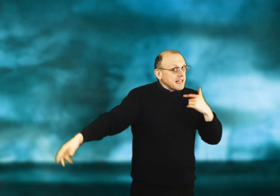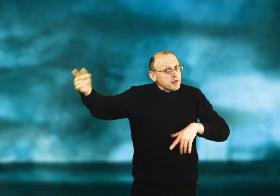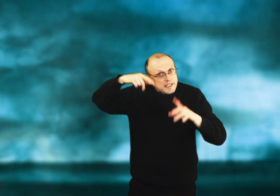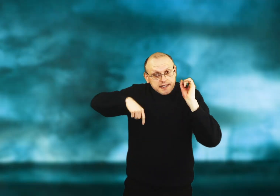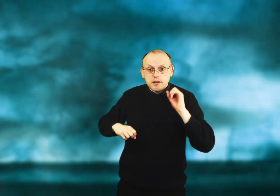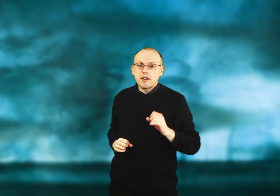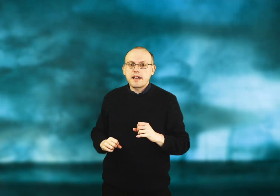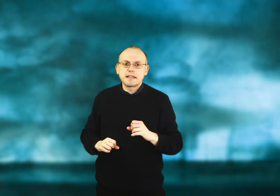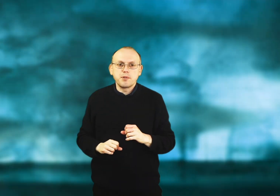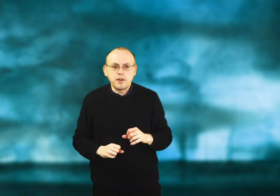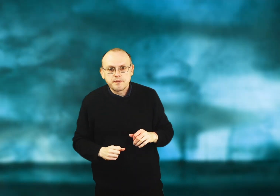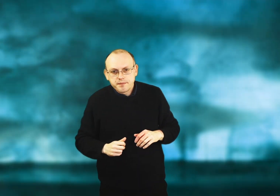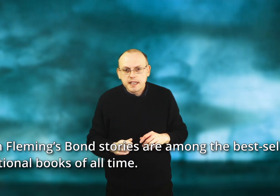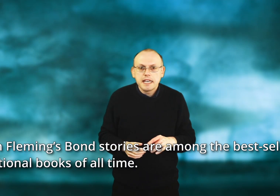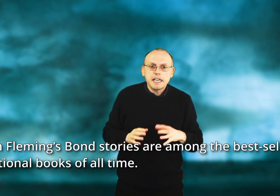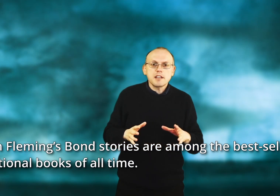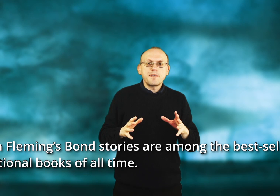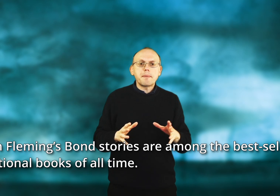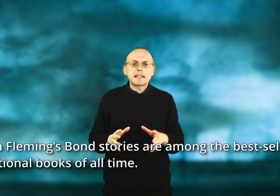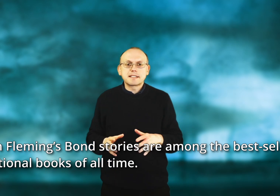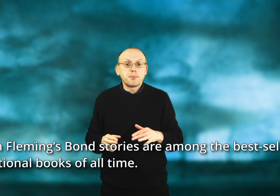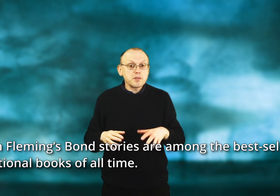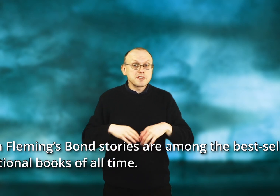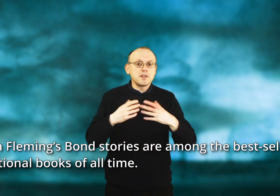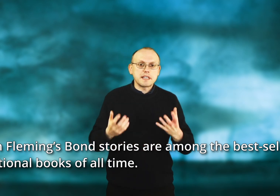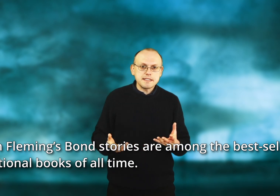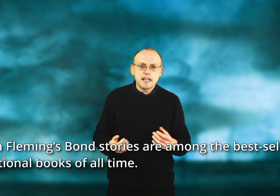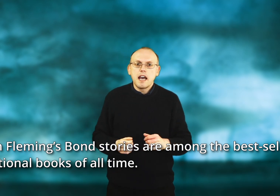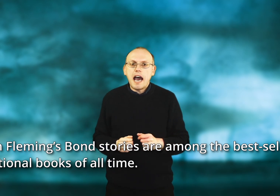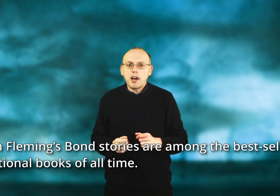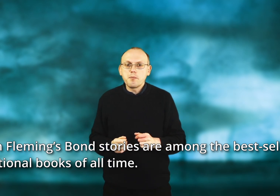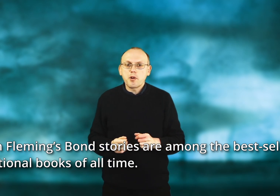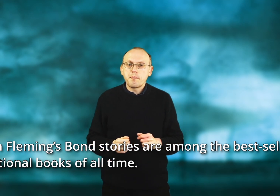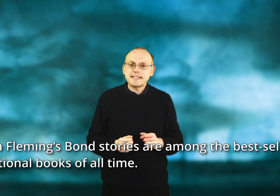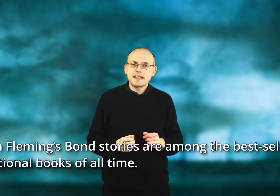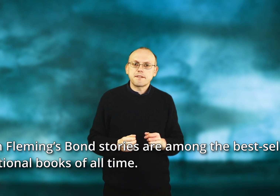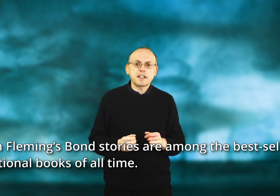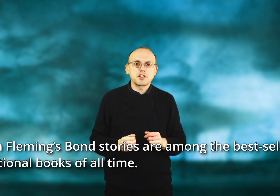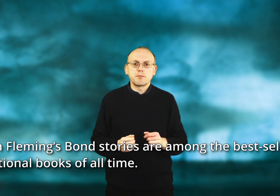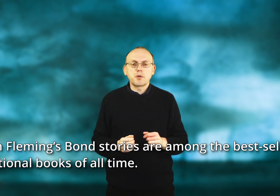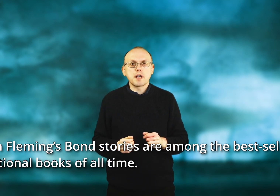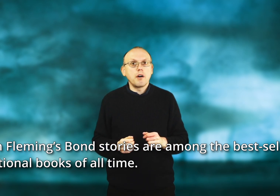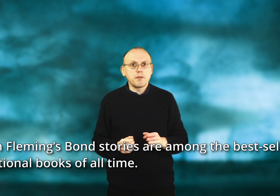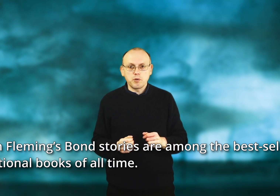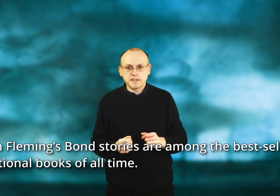look at another example. Ian Fleming's Bond stories are among the best-selling fictional books of all